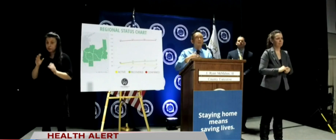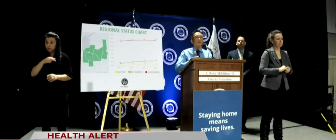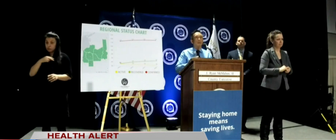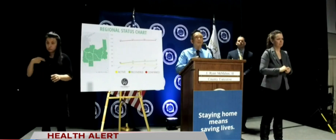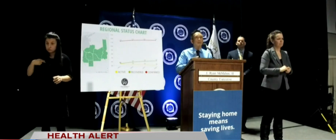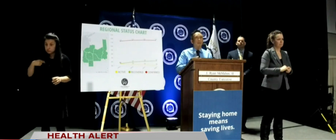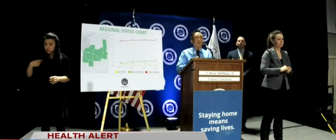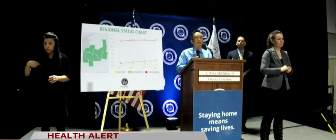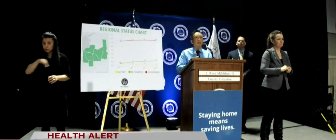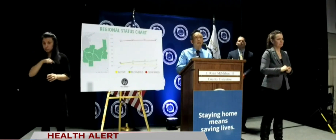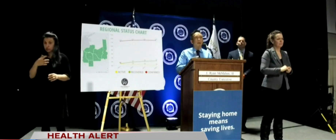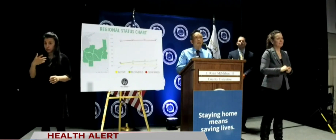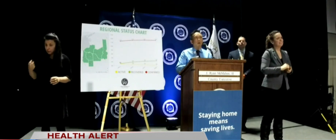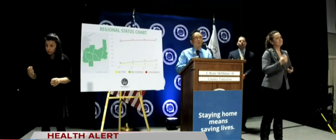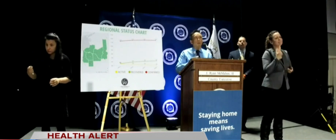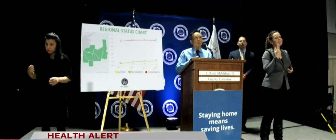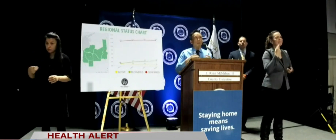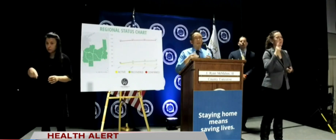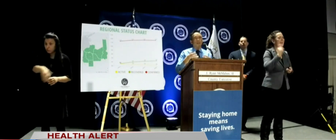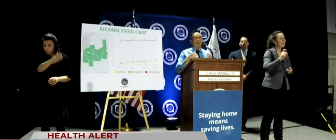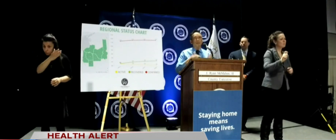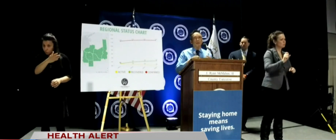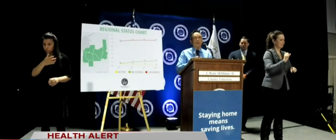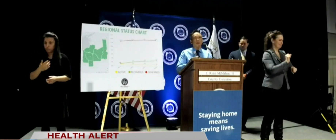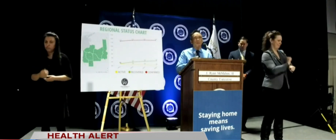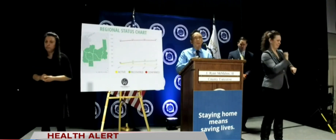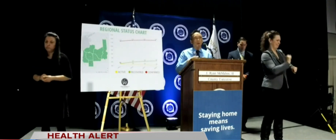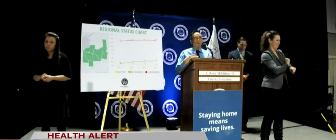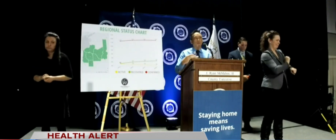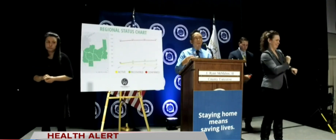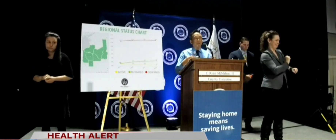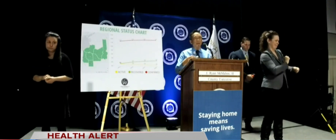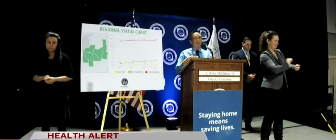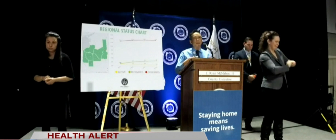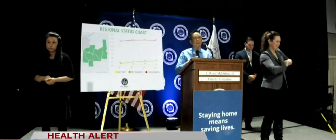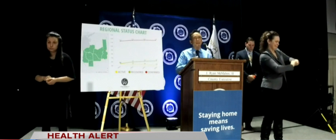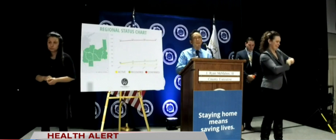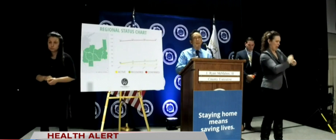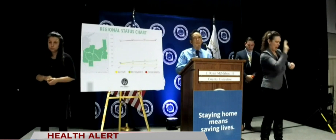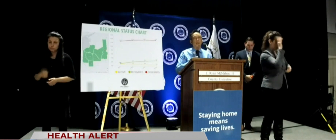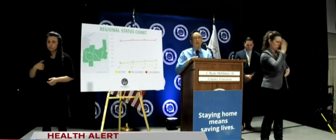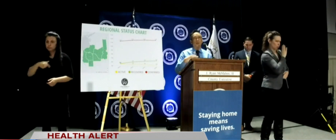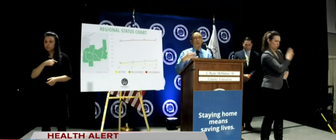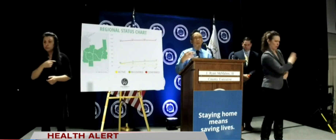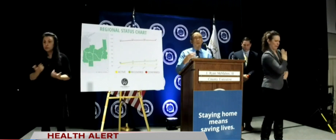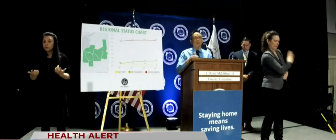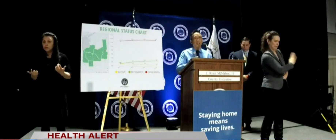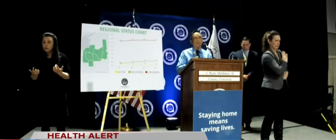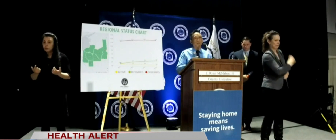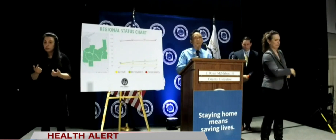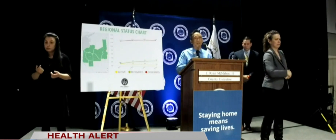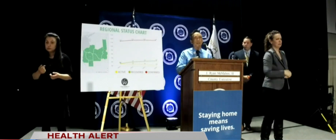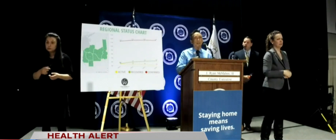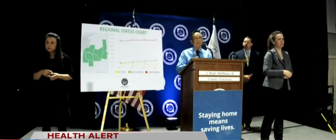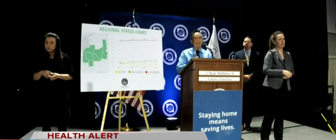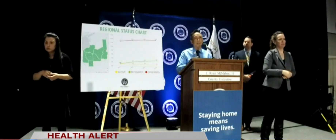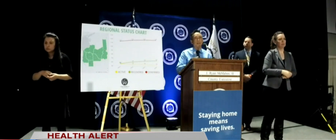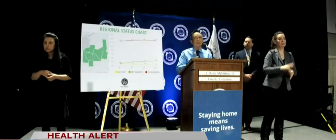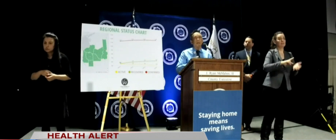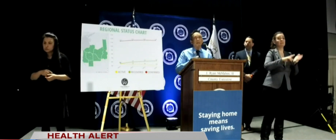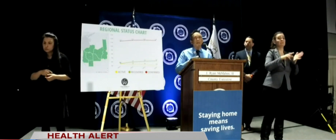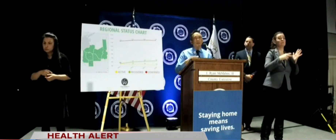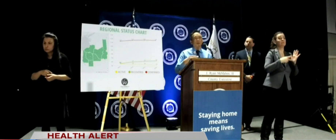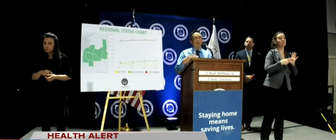with them directly to do that. Now, one advantage also of being part of Trinity Health is we have got quite a number of hospitals across the United